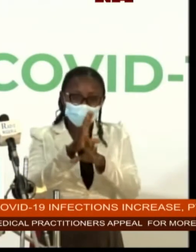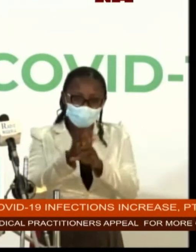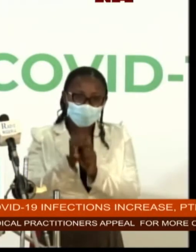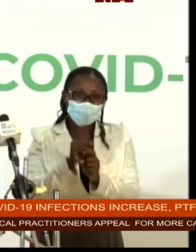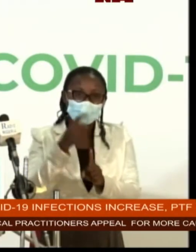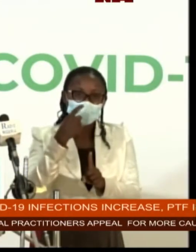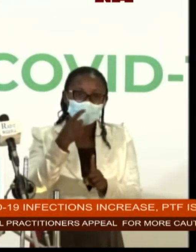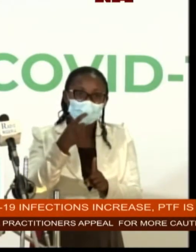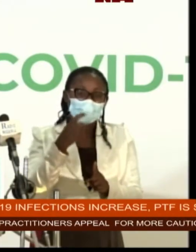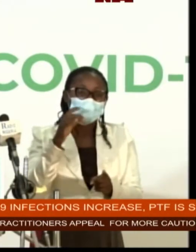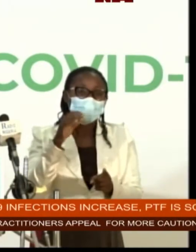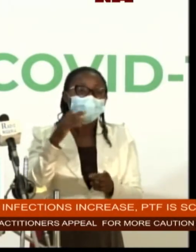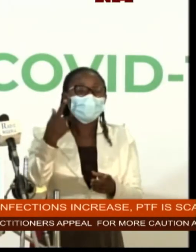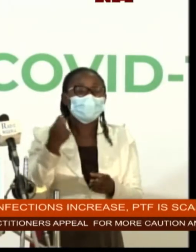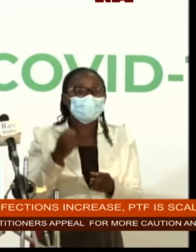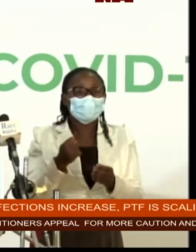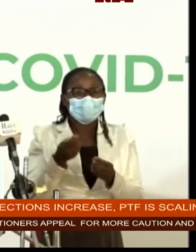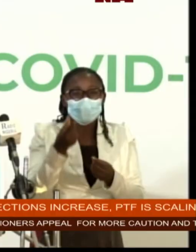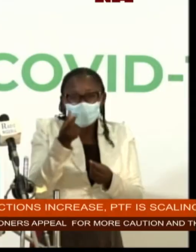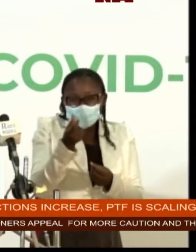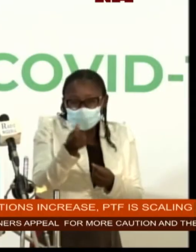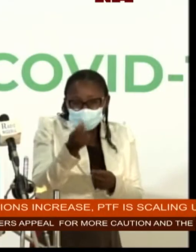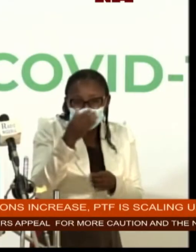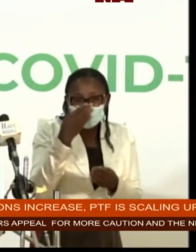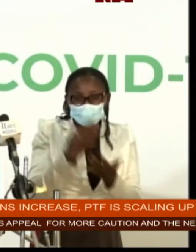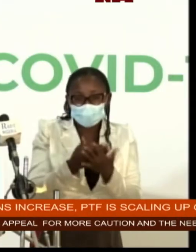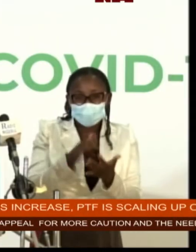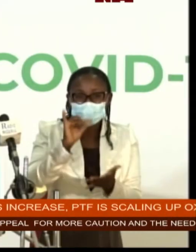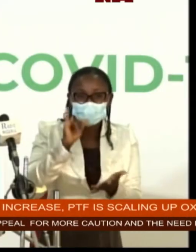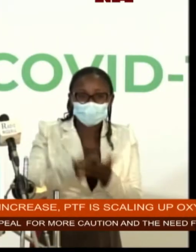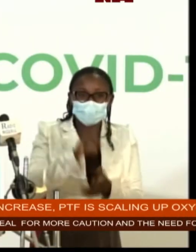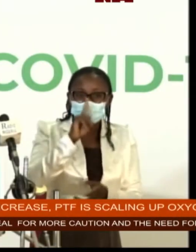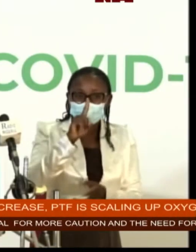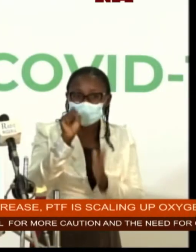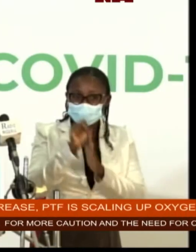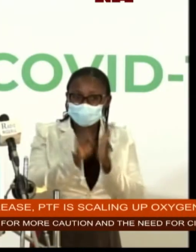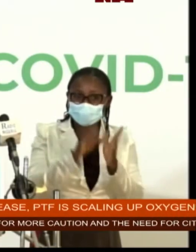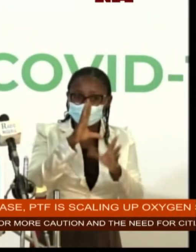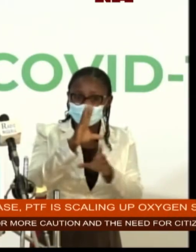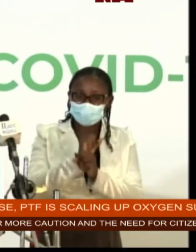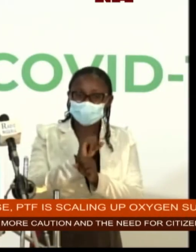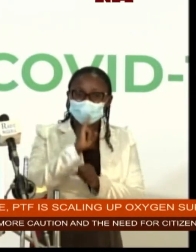states is 1 billion naira. The least.